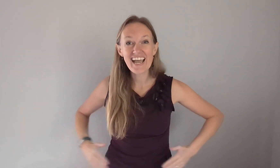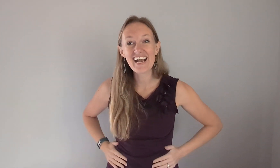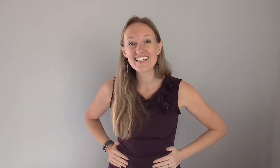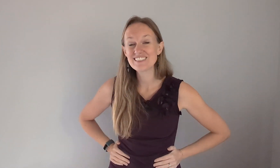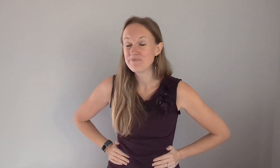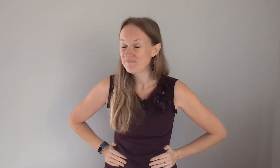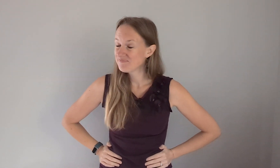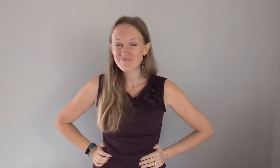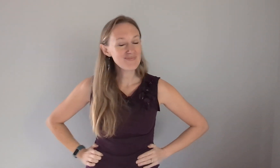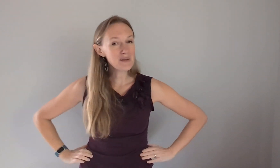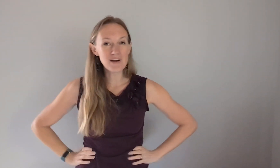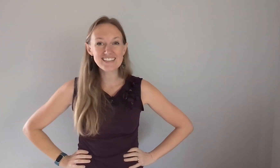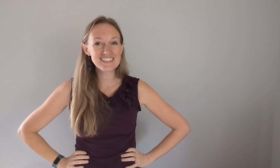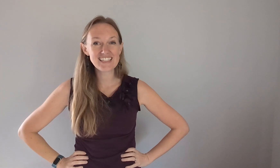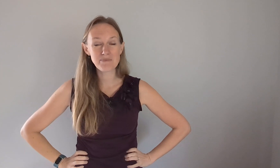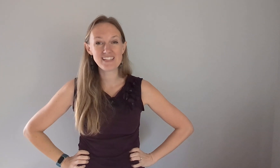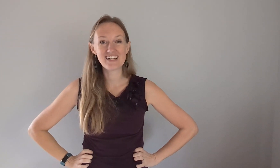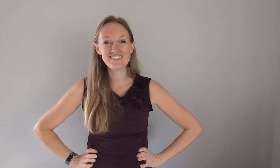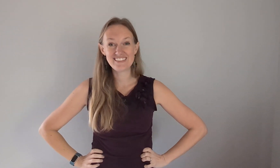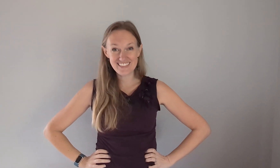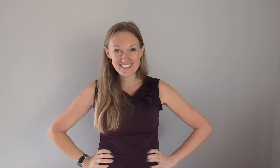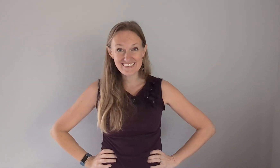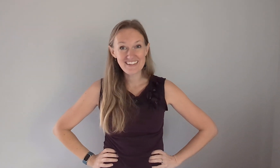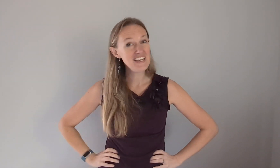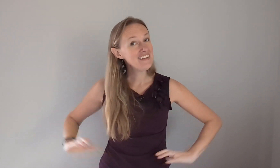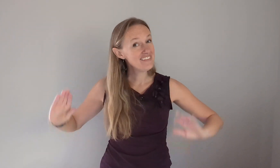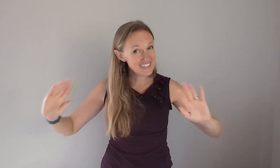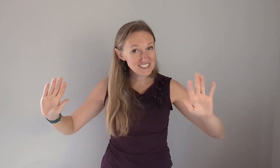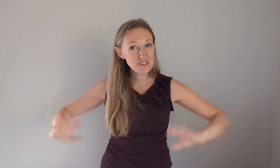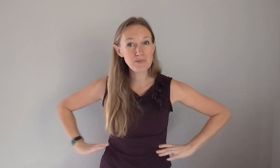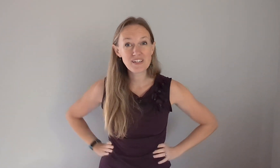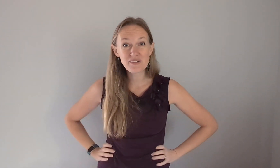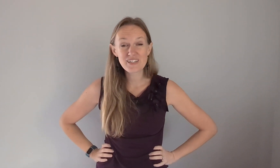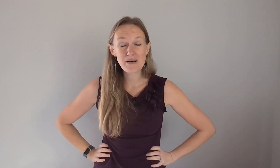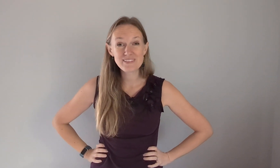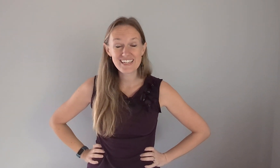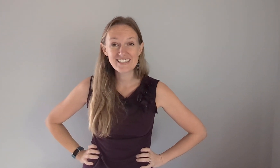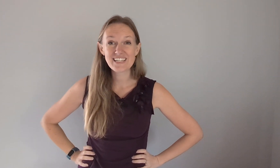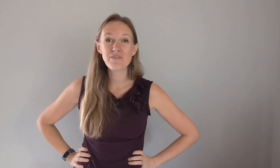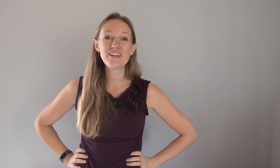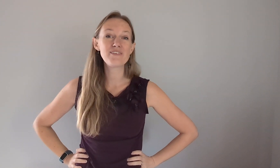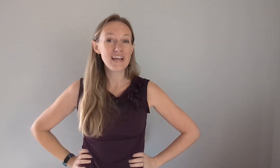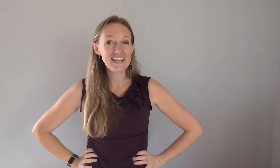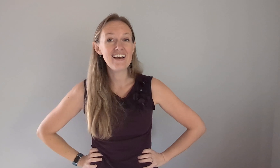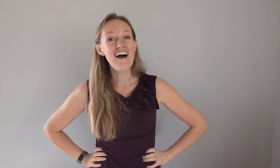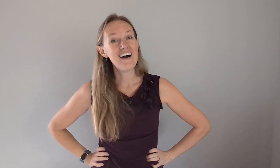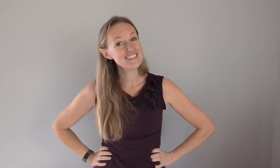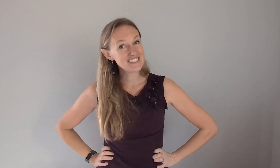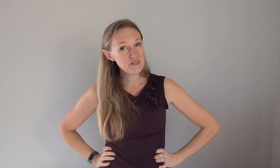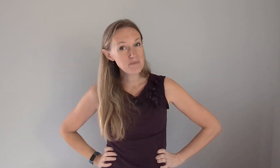Okay, guys, practice that as many times as you need to. You need to split it over a couple days, and when you're ready, I'll see you in